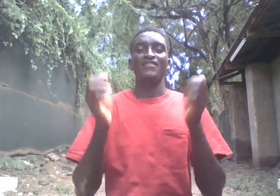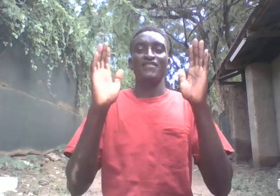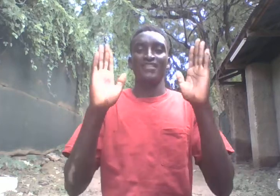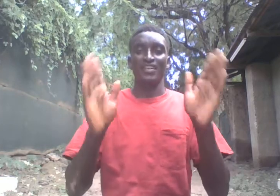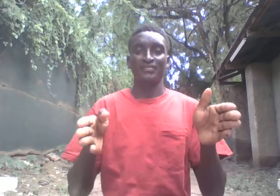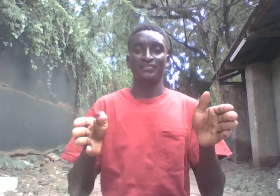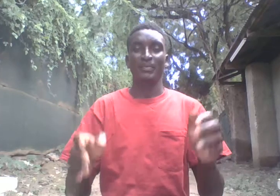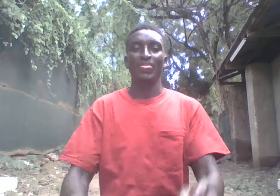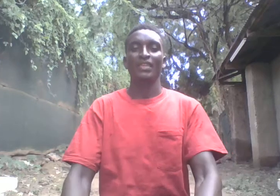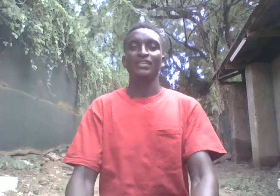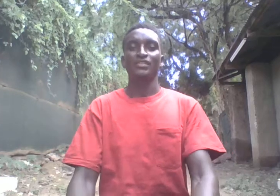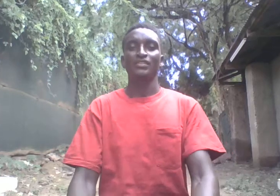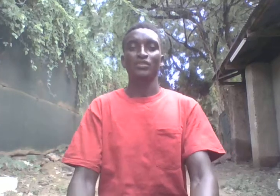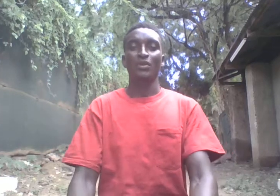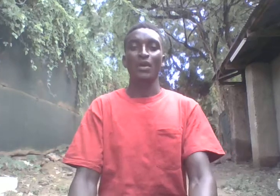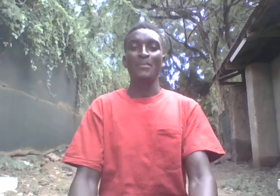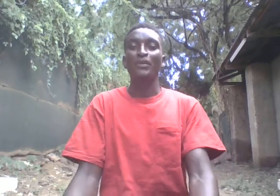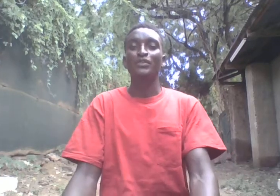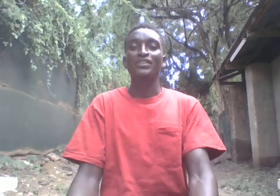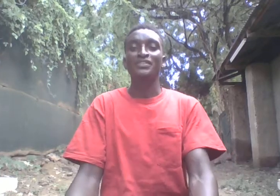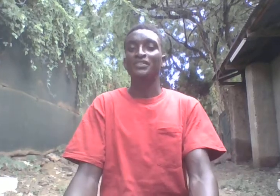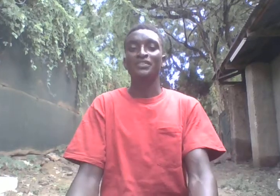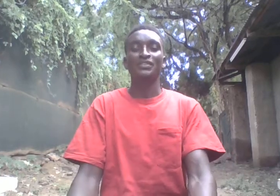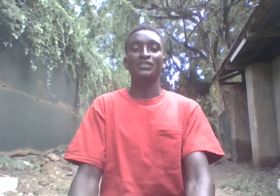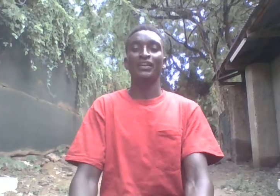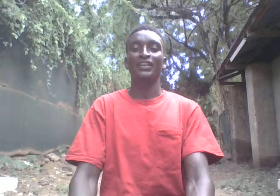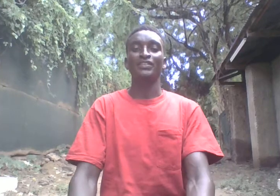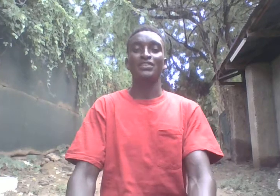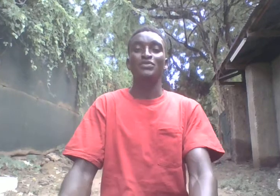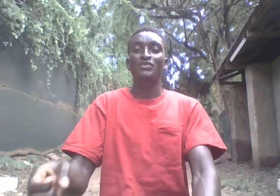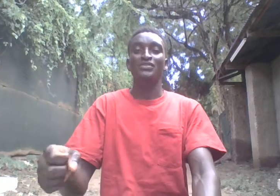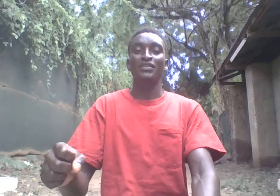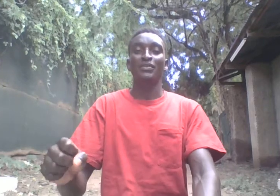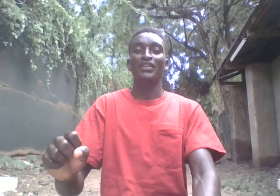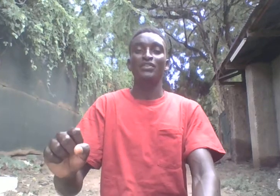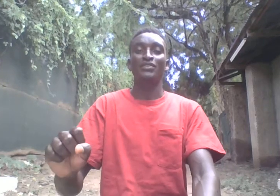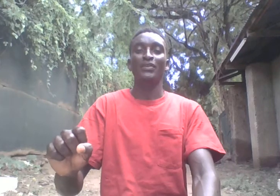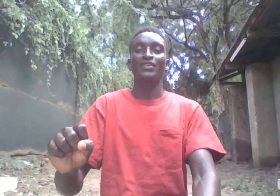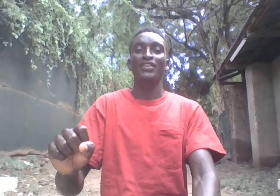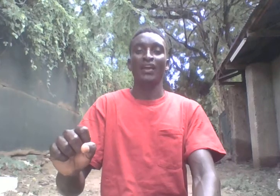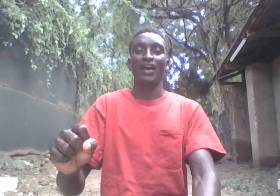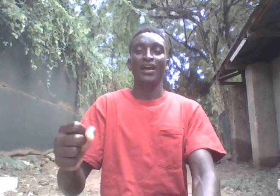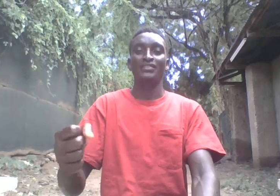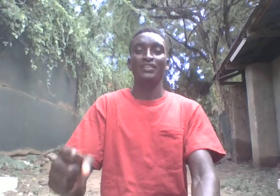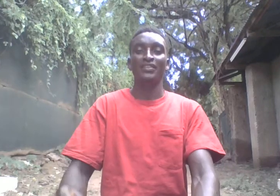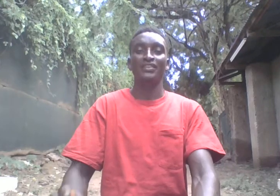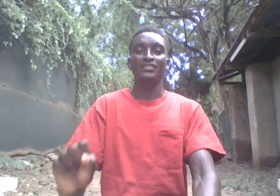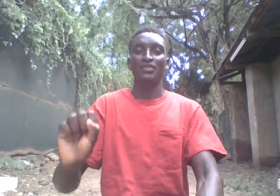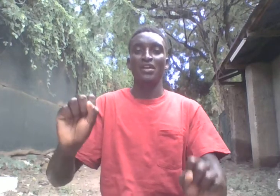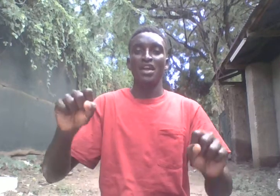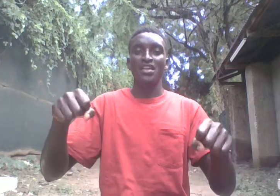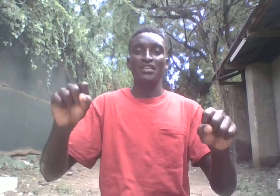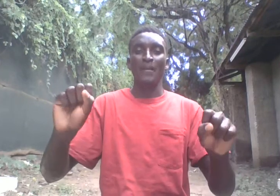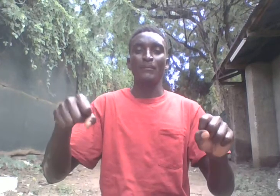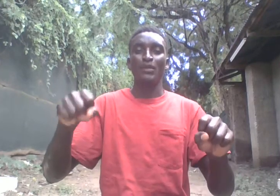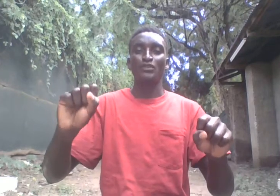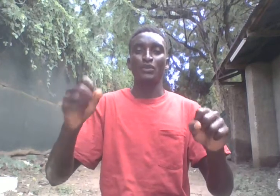driver. So a motorist you can use when the way they accelerate. So a